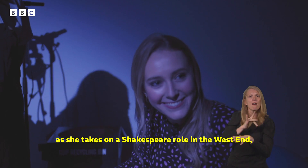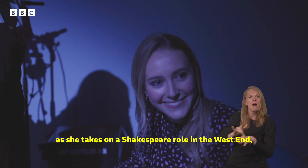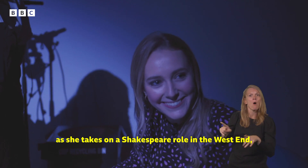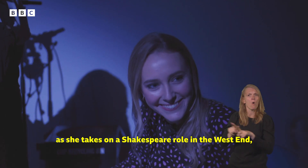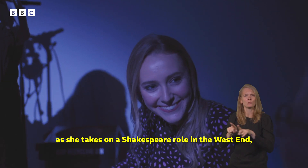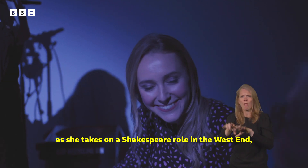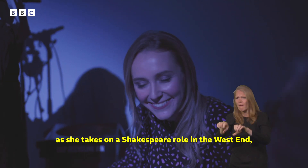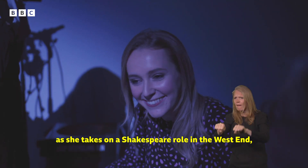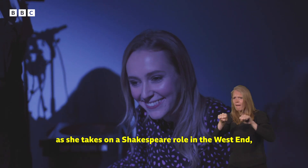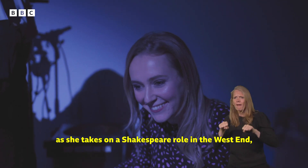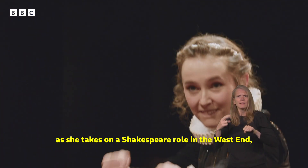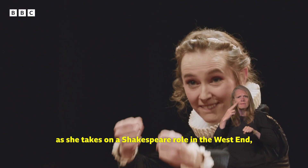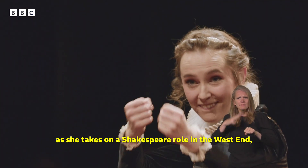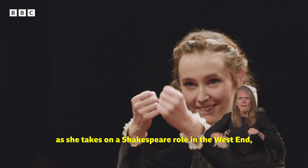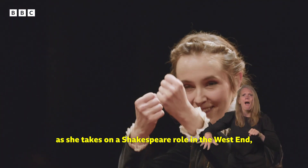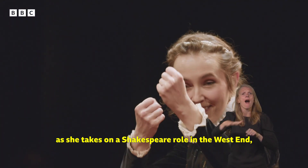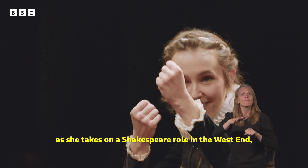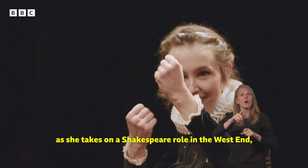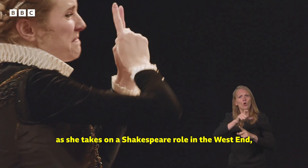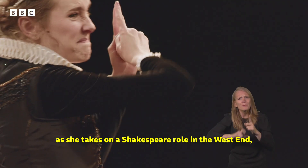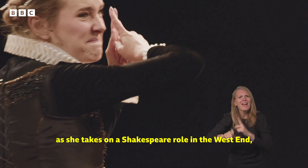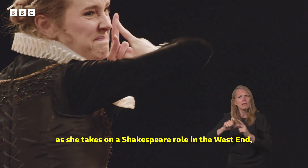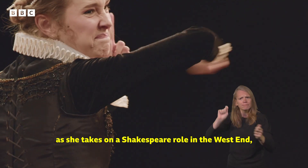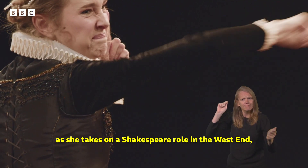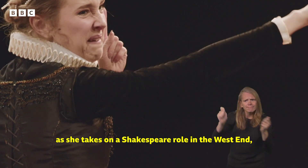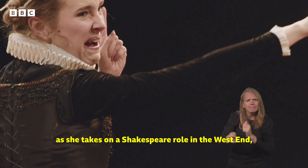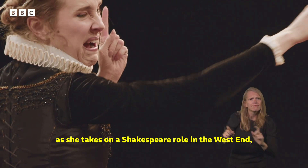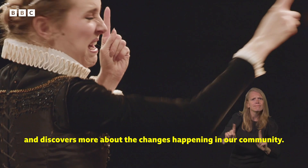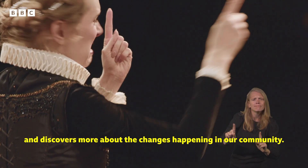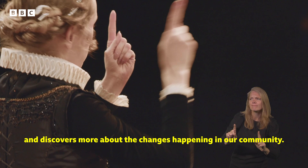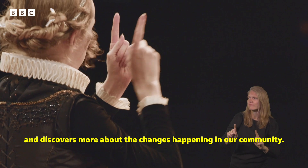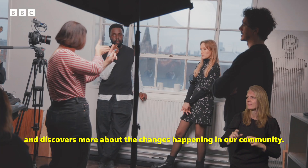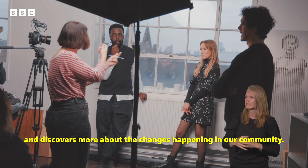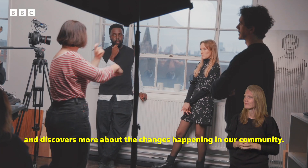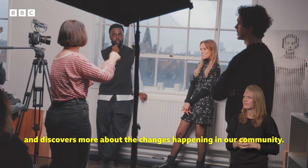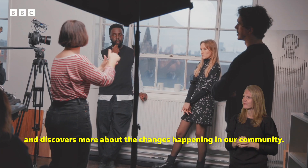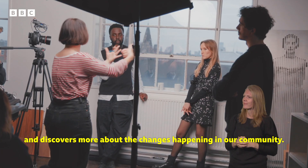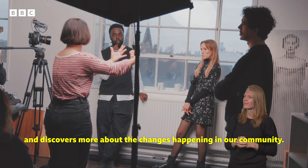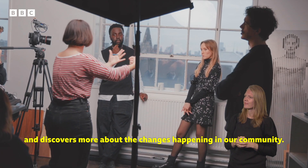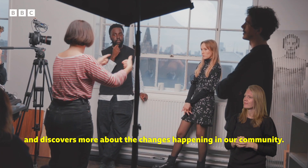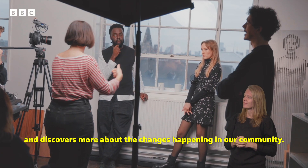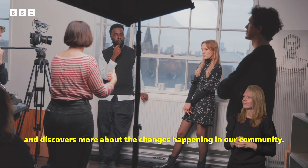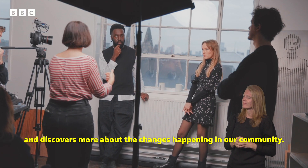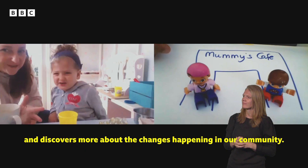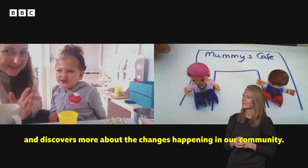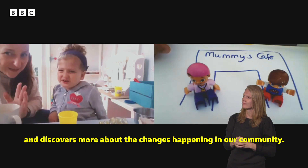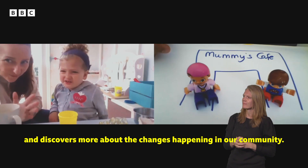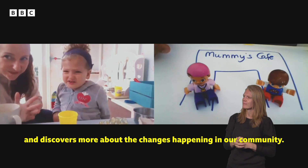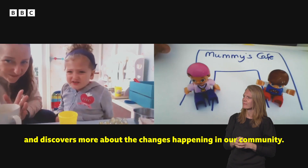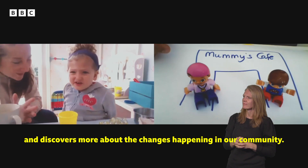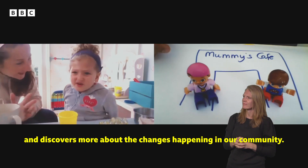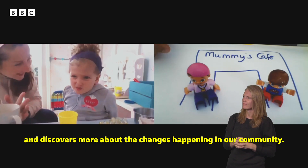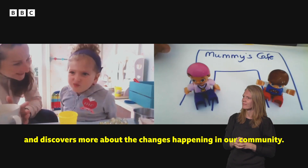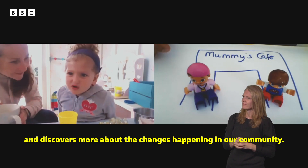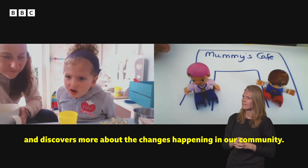Ayling-Ellis as she takes on a Shakespeare role in the West End and discovers more about the changes